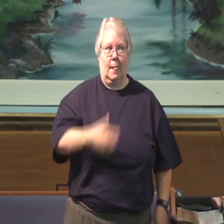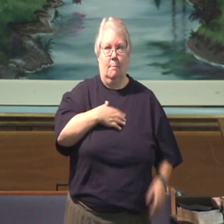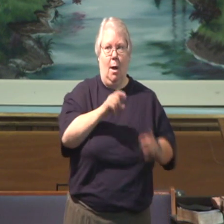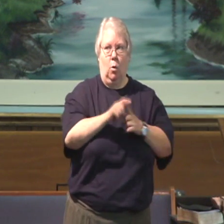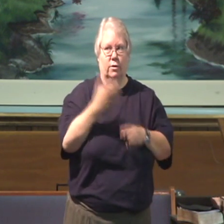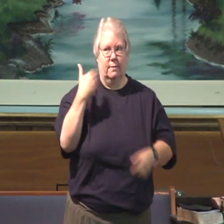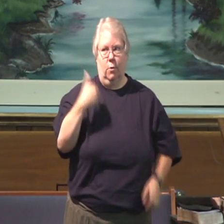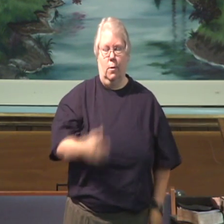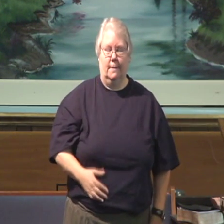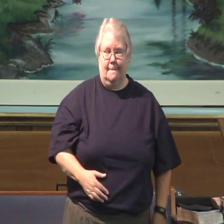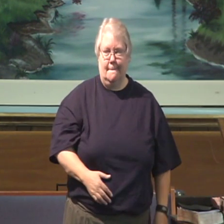My word before.